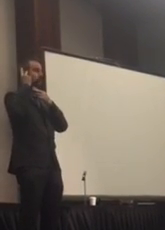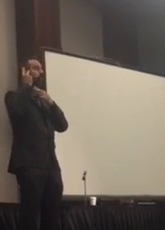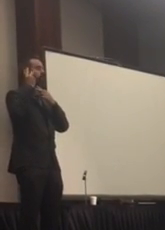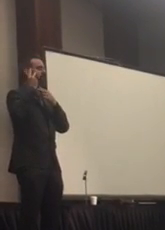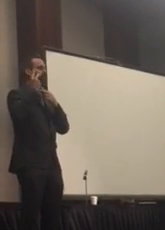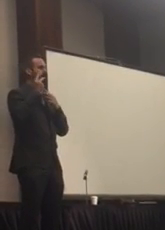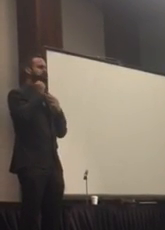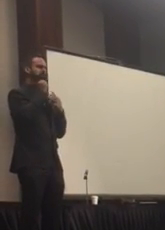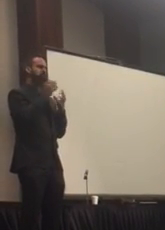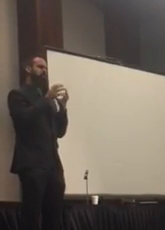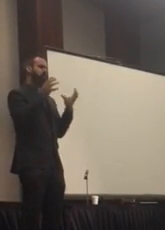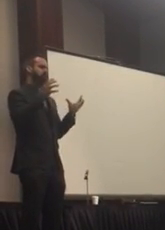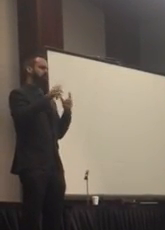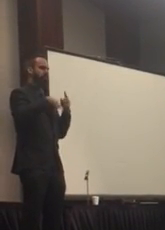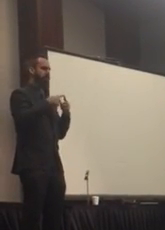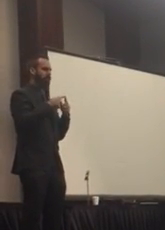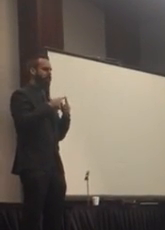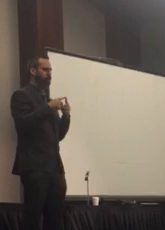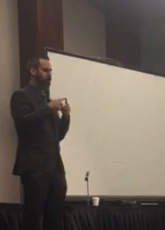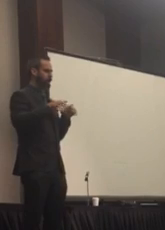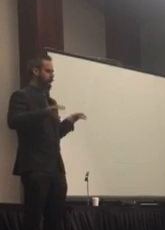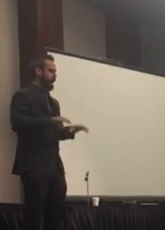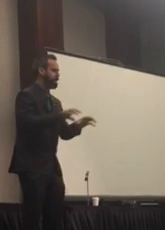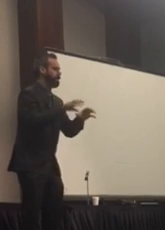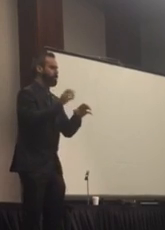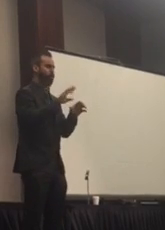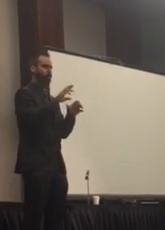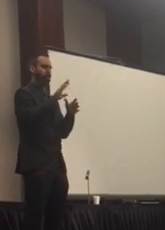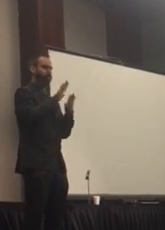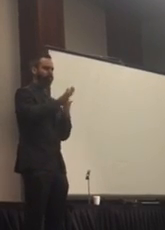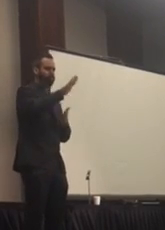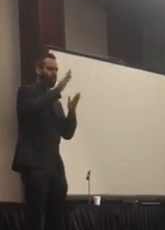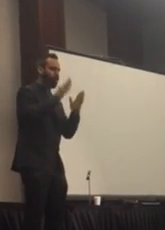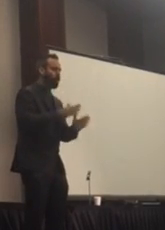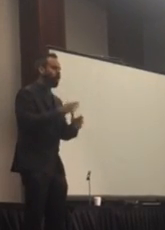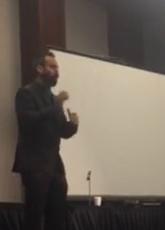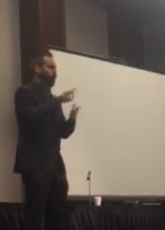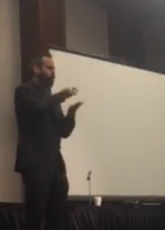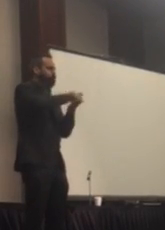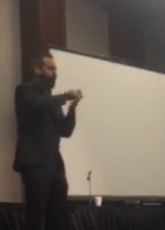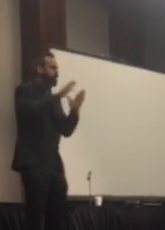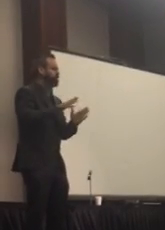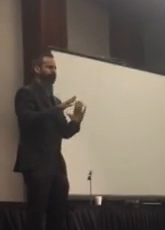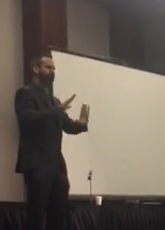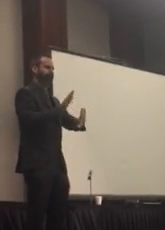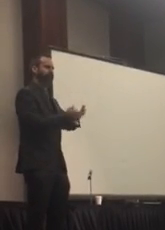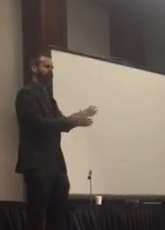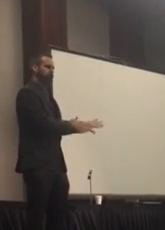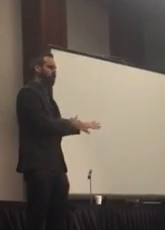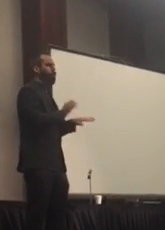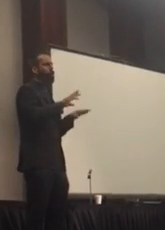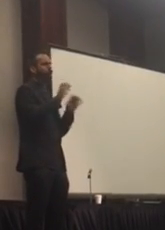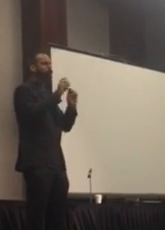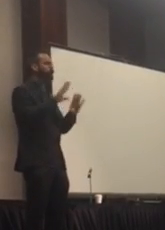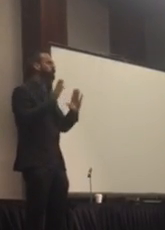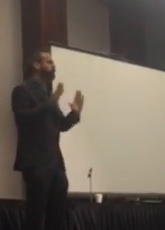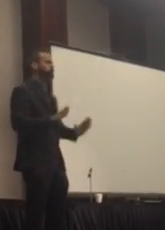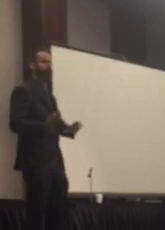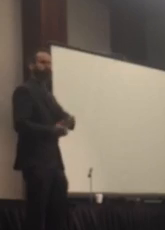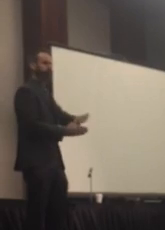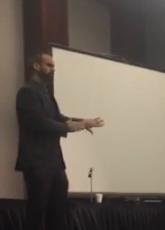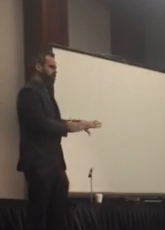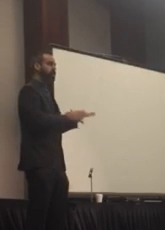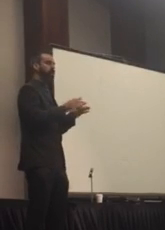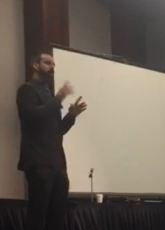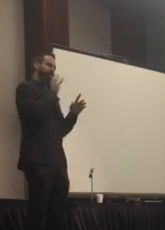wasn't so much as an activist or as a scholar or a writer or any of that, right? Or even as an educator. I started thinking